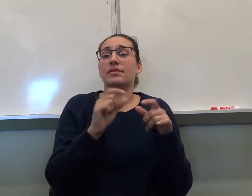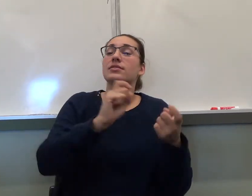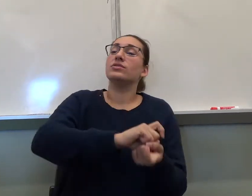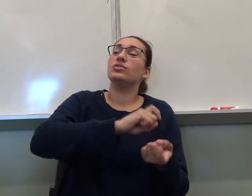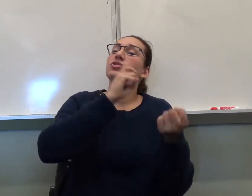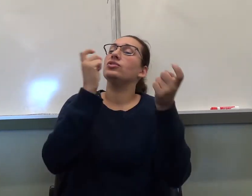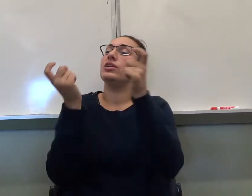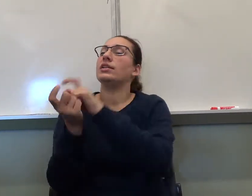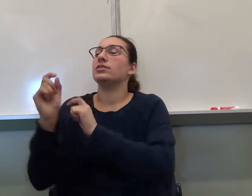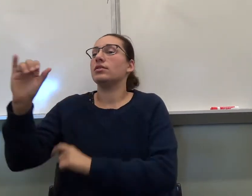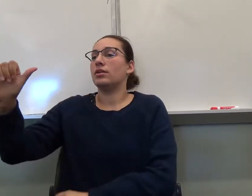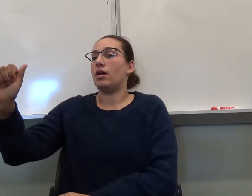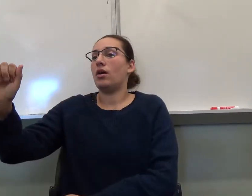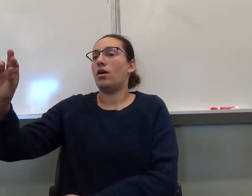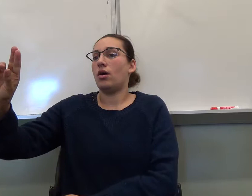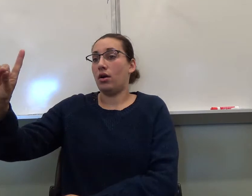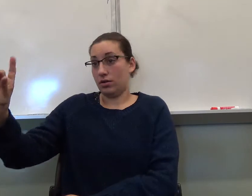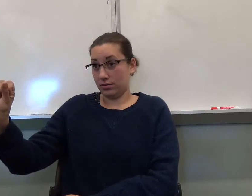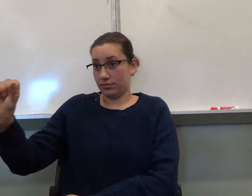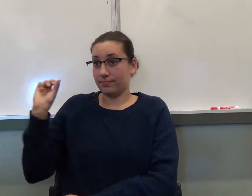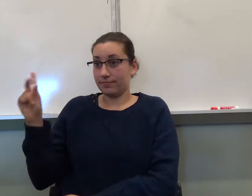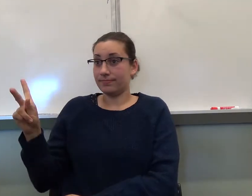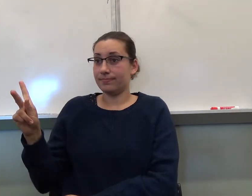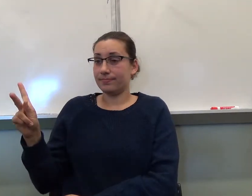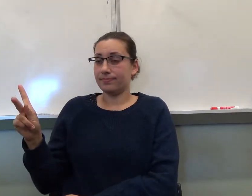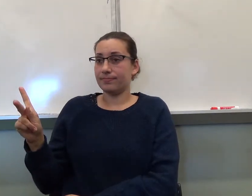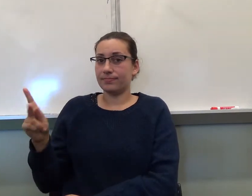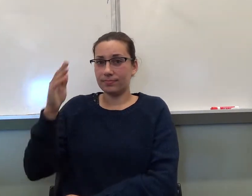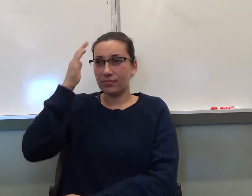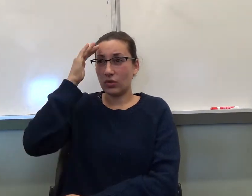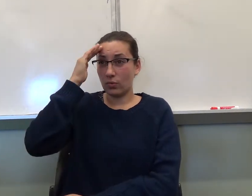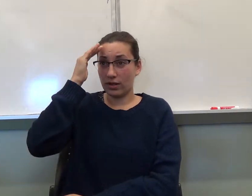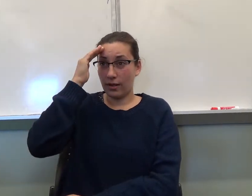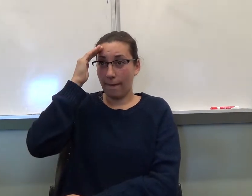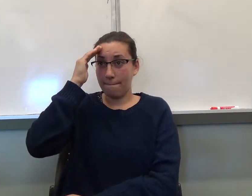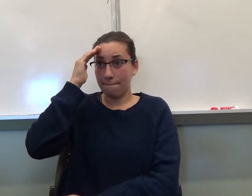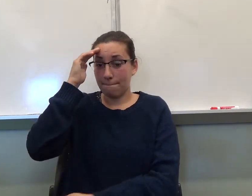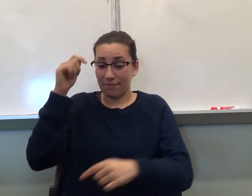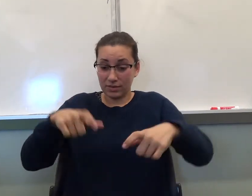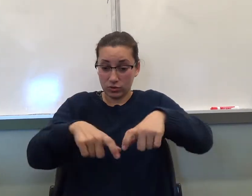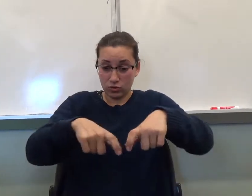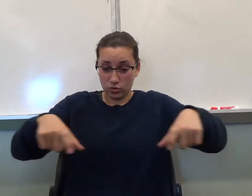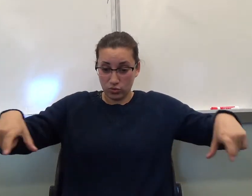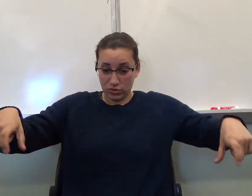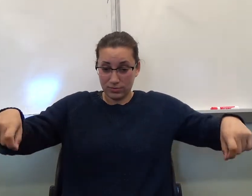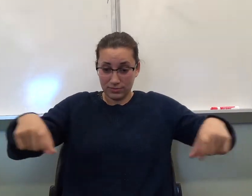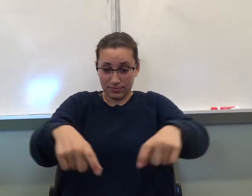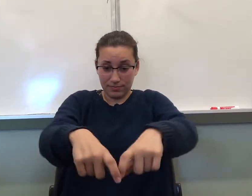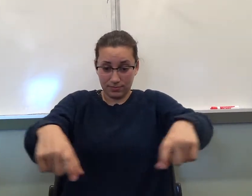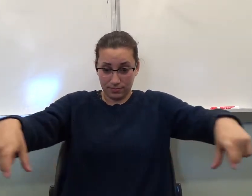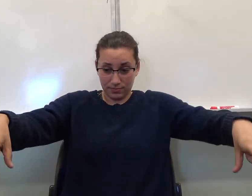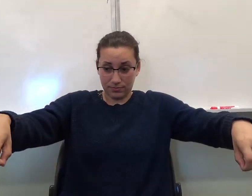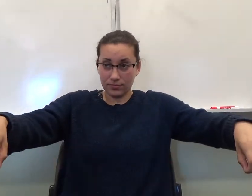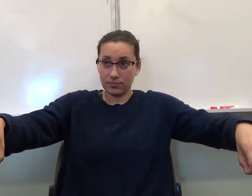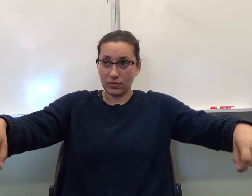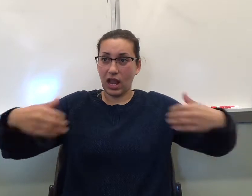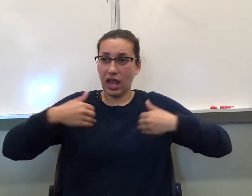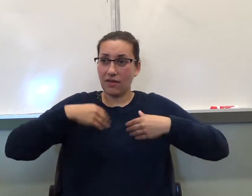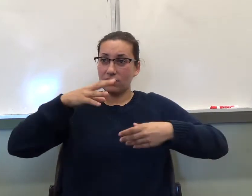many yards? Because we know that the actual strips come in 5-yard rolls. So let's